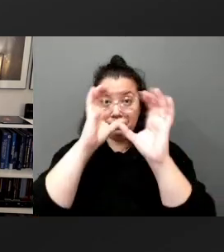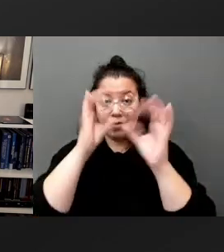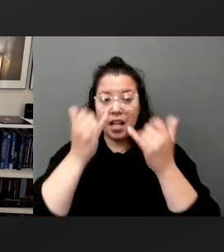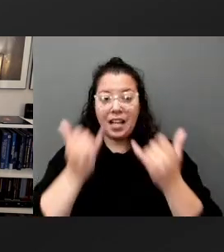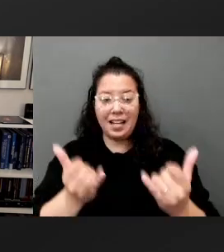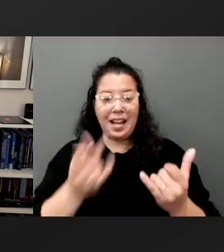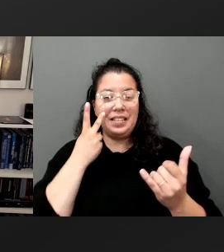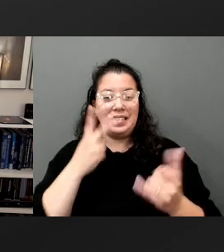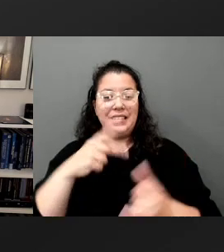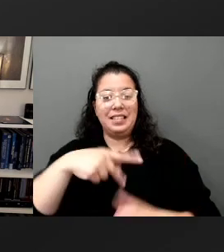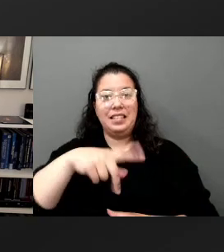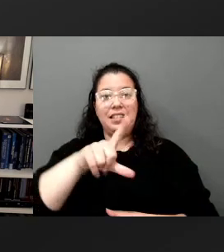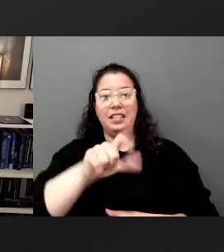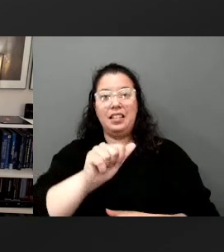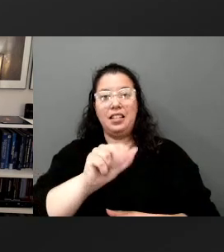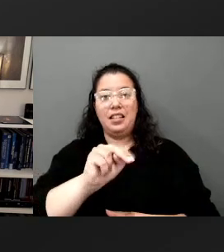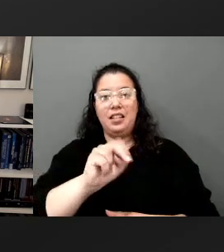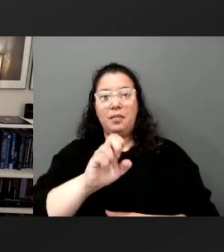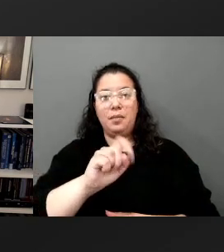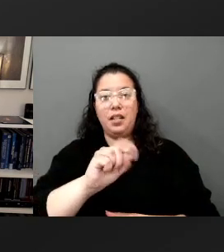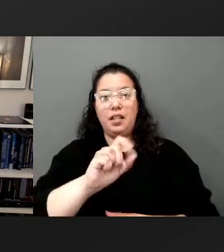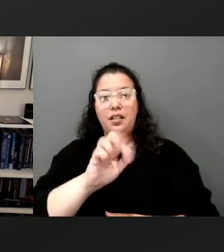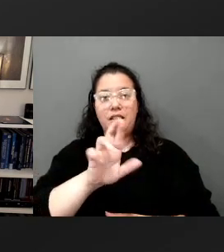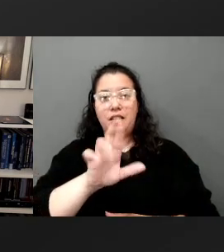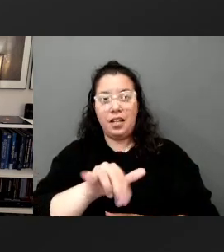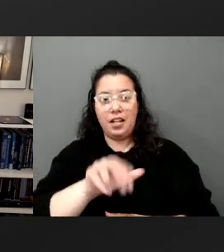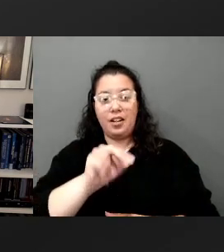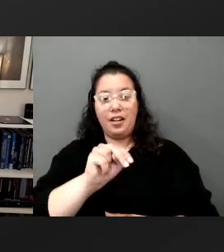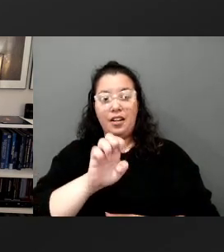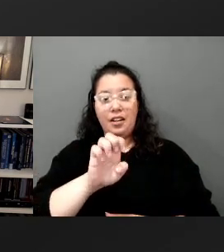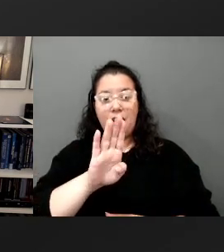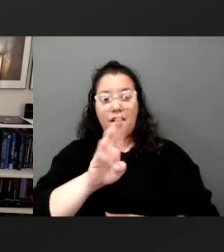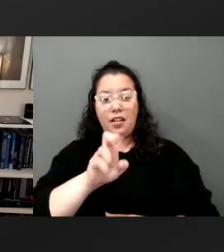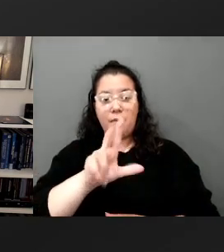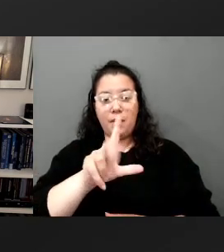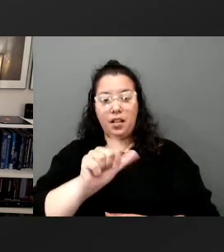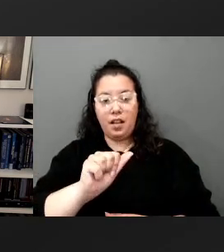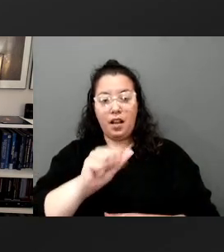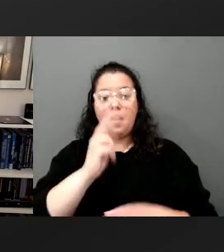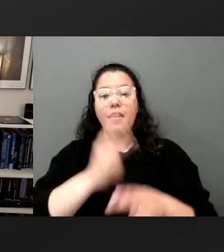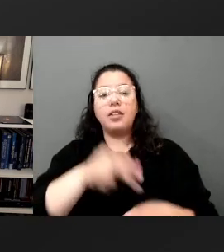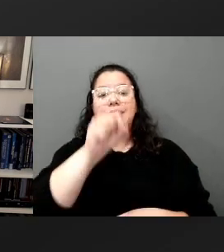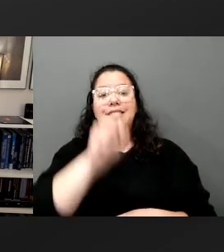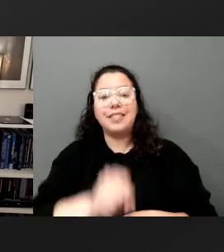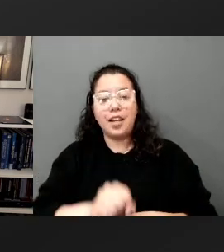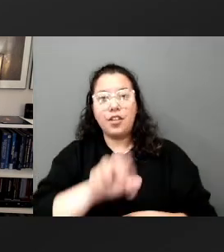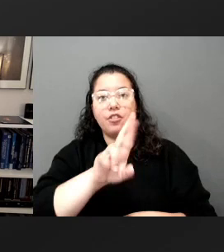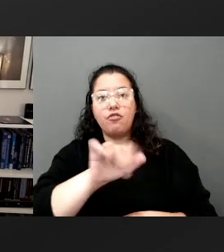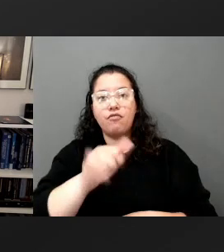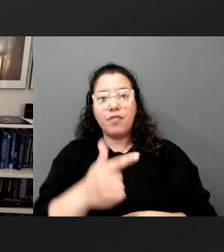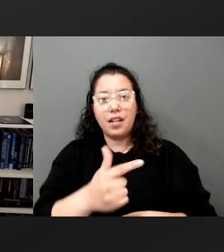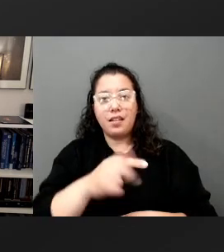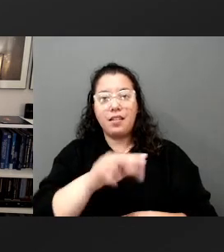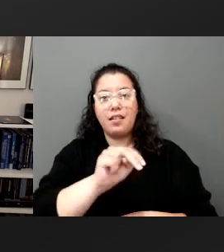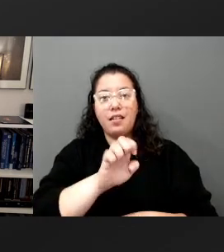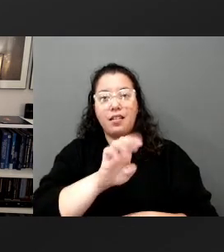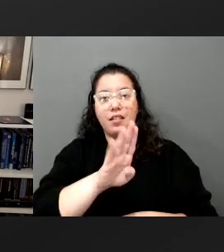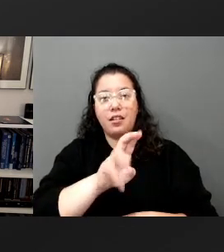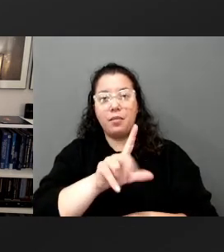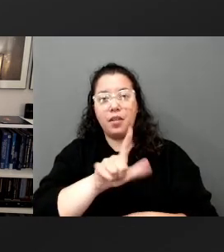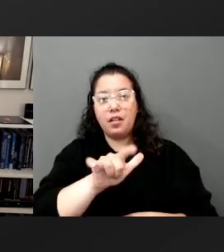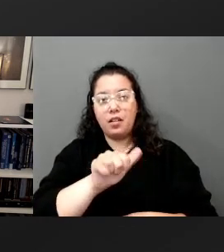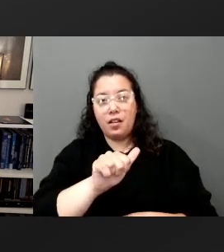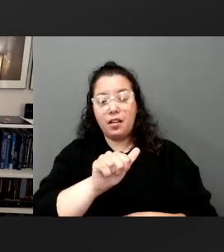nebula, specifically the Southern Ring Nebula. So let's throw this out to